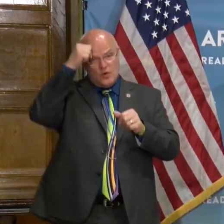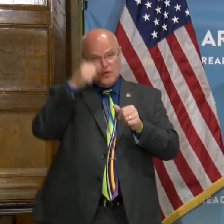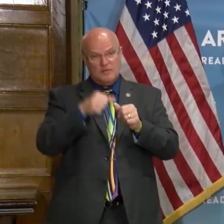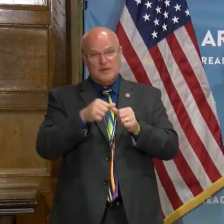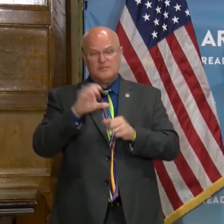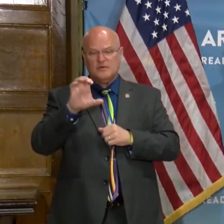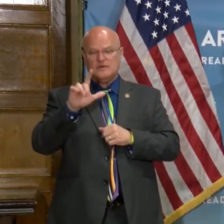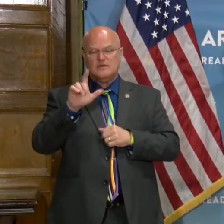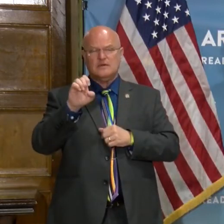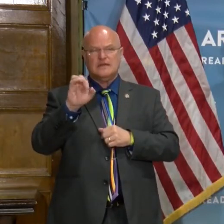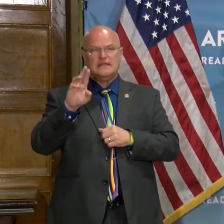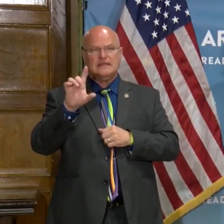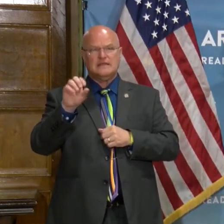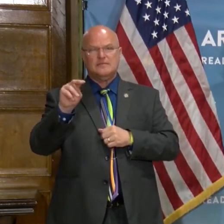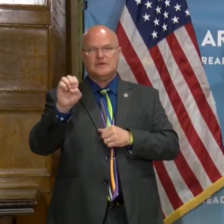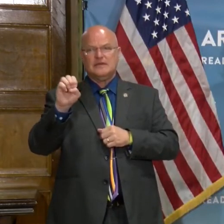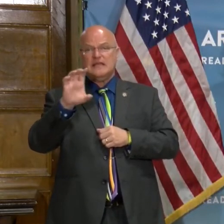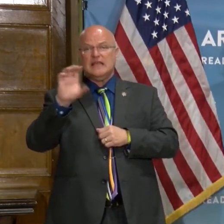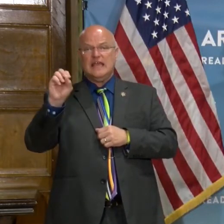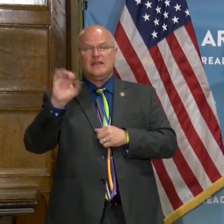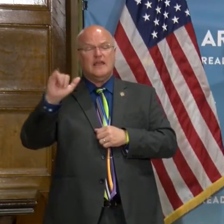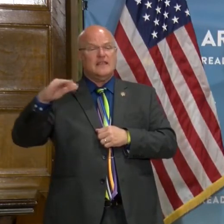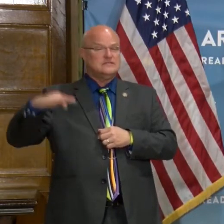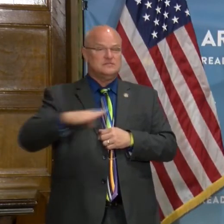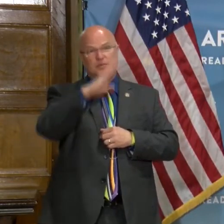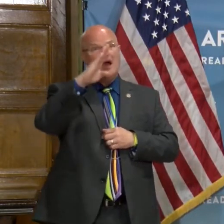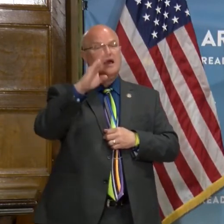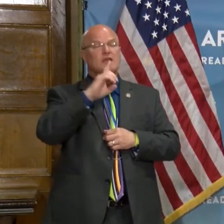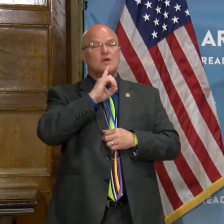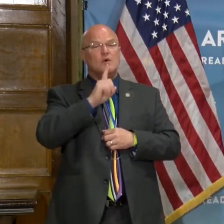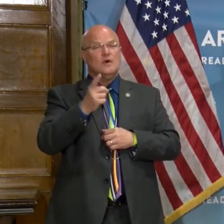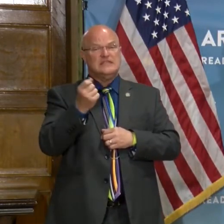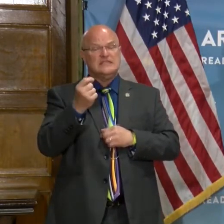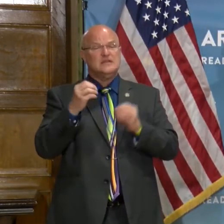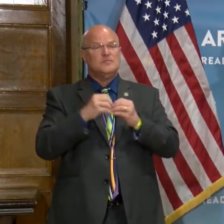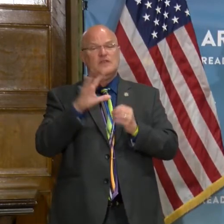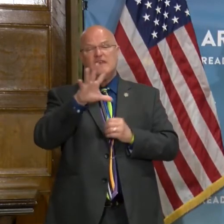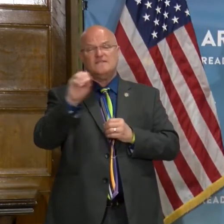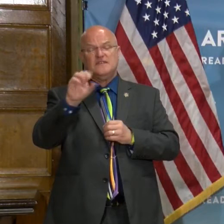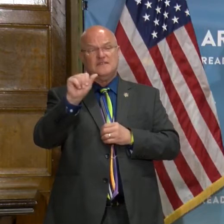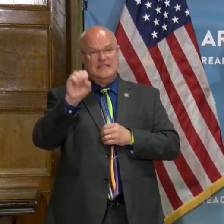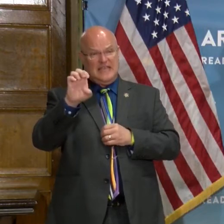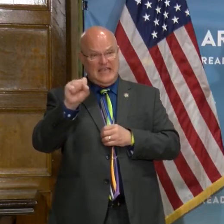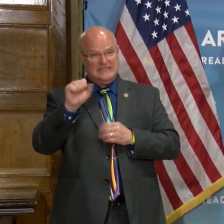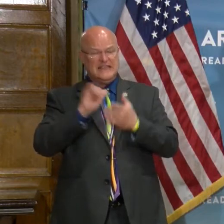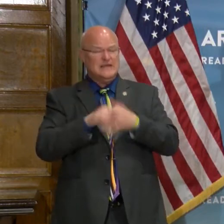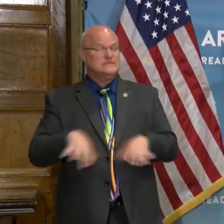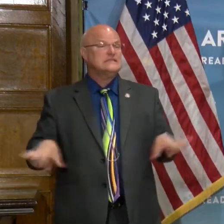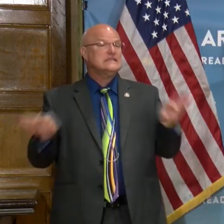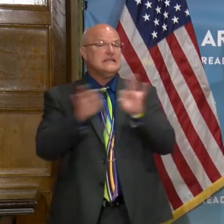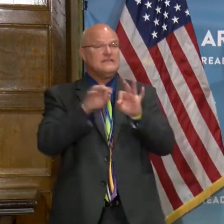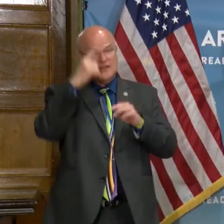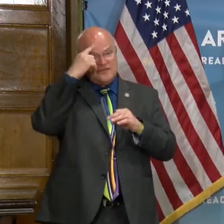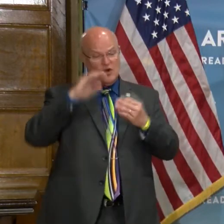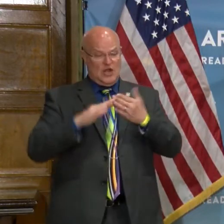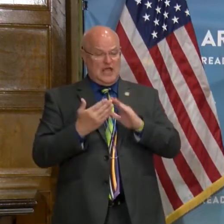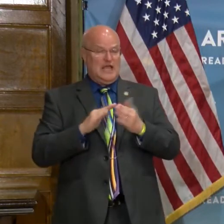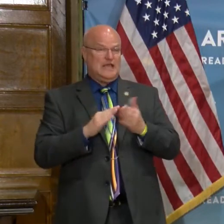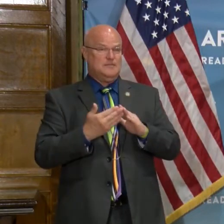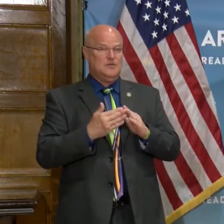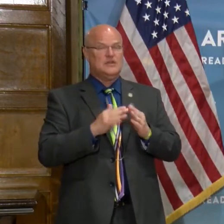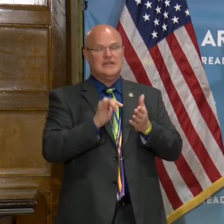remember Cleveland County, their spike was a little over 50 cases. That was significant for a